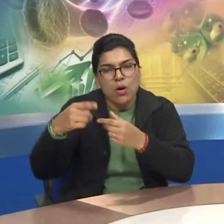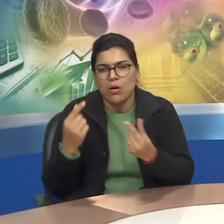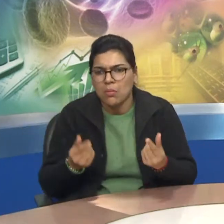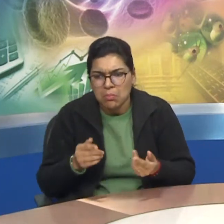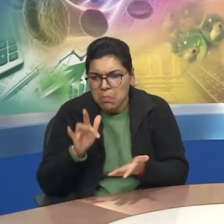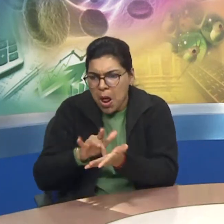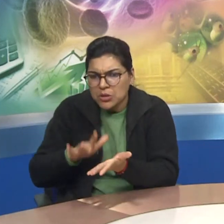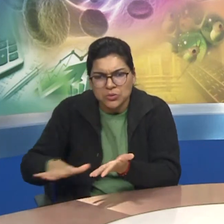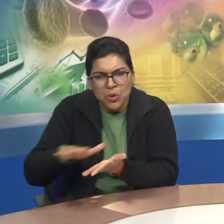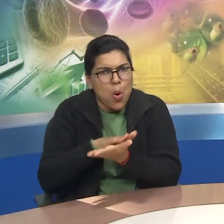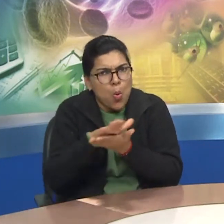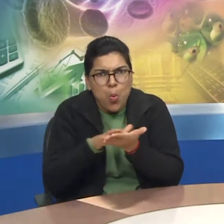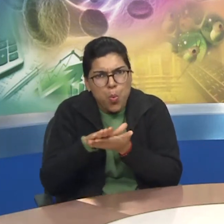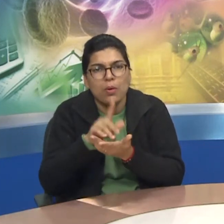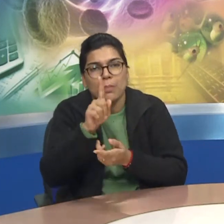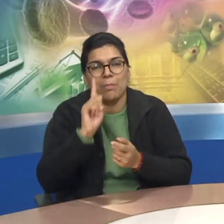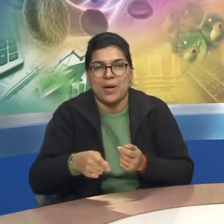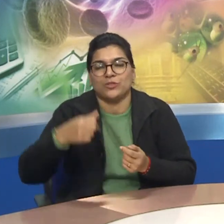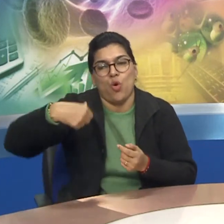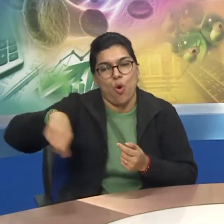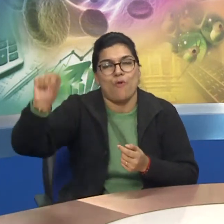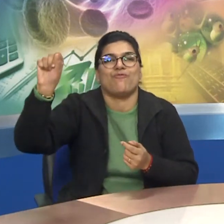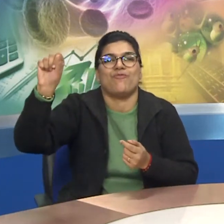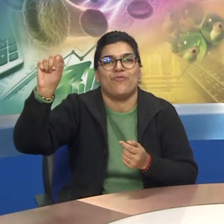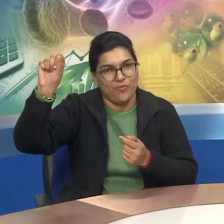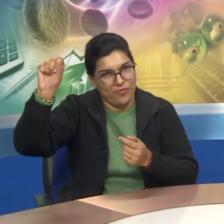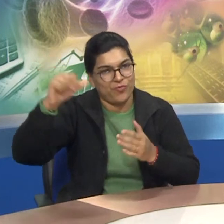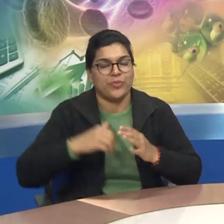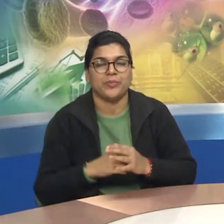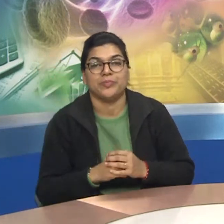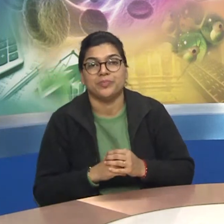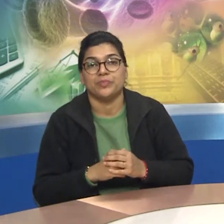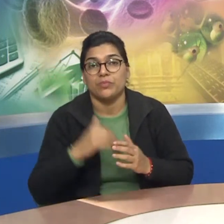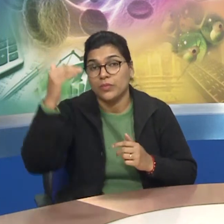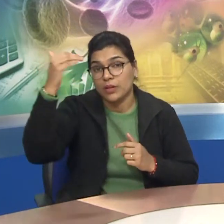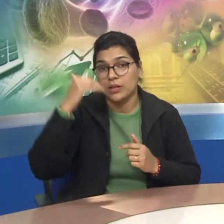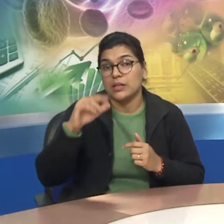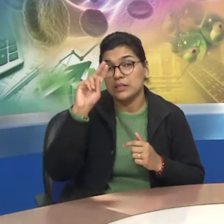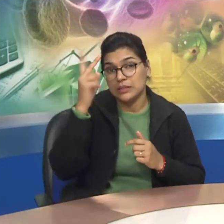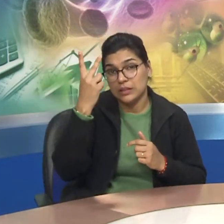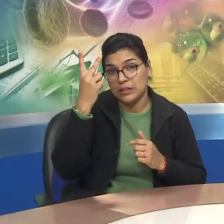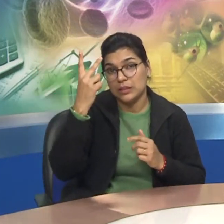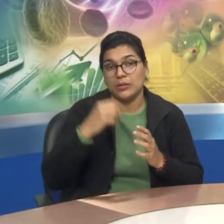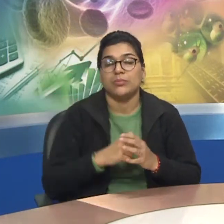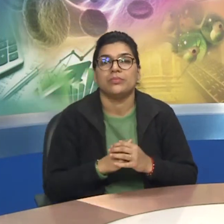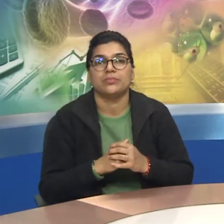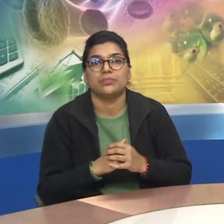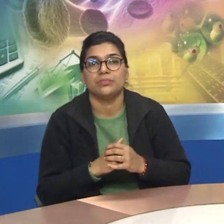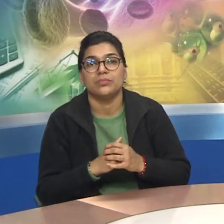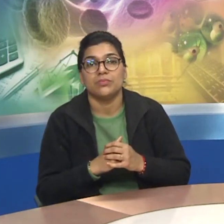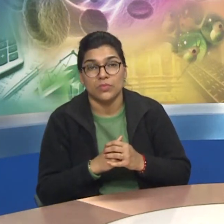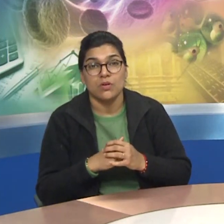using washing machine and no one is using it, then we must turn it off. Second point is,